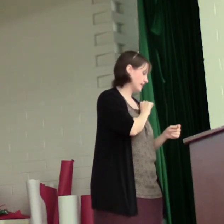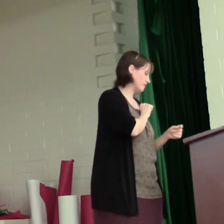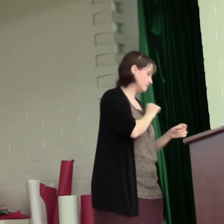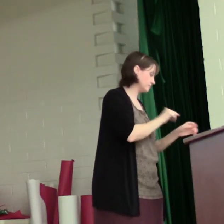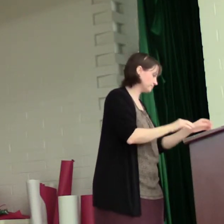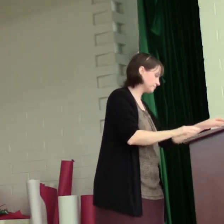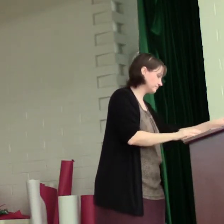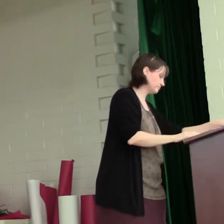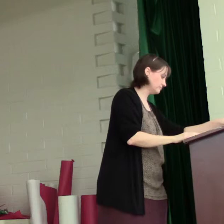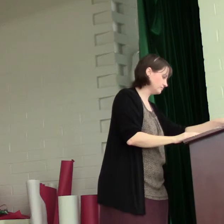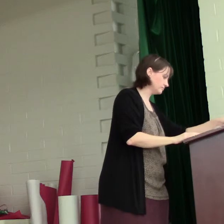guilt.